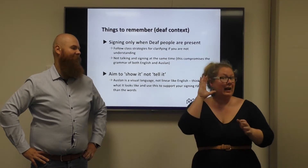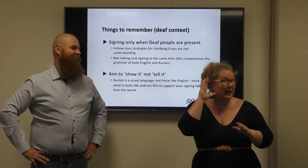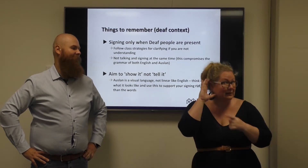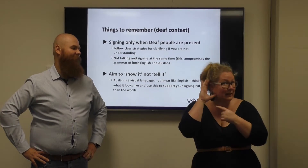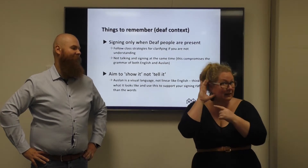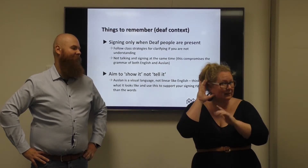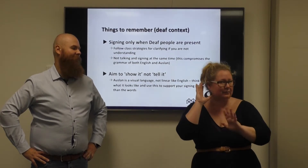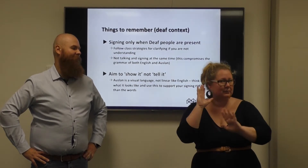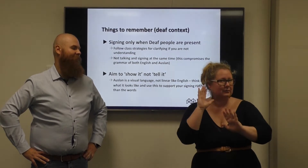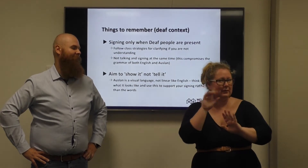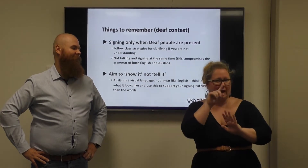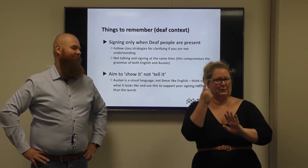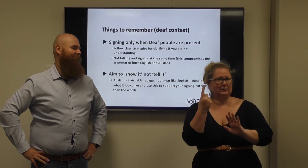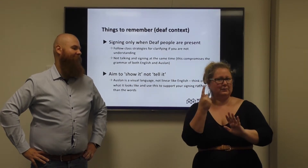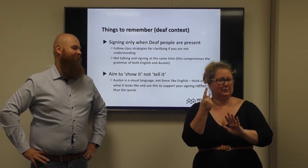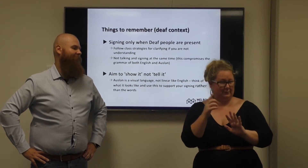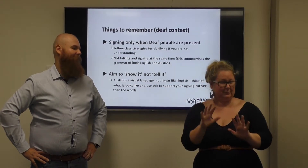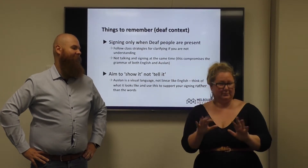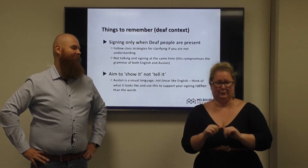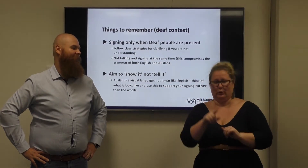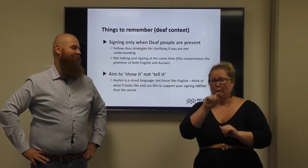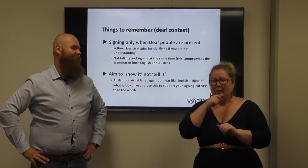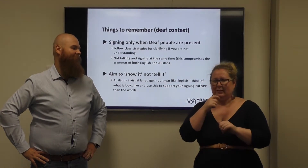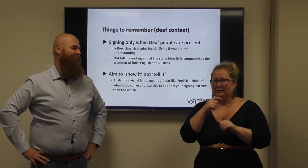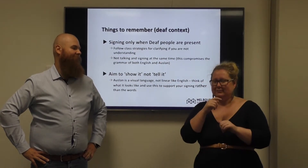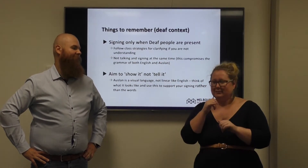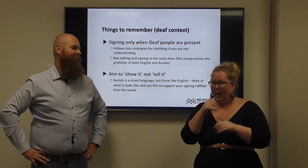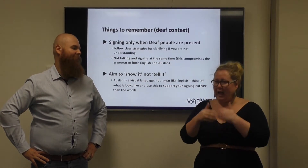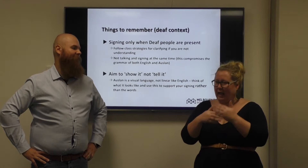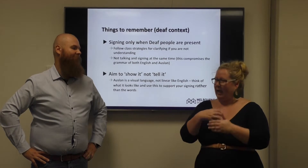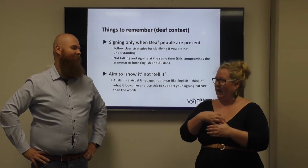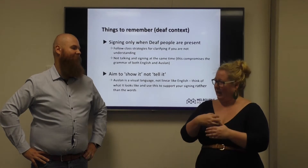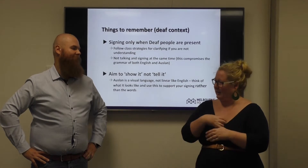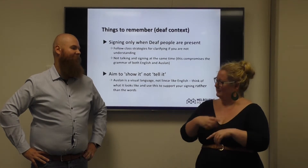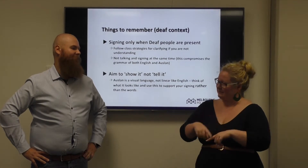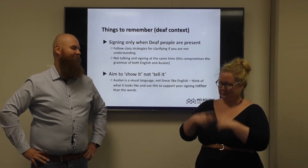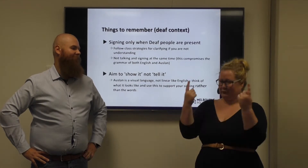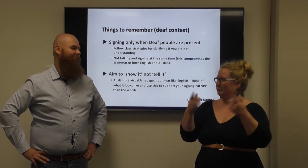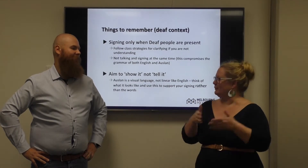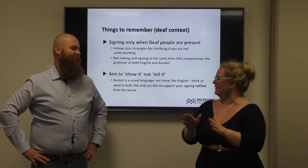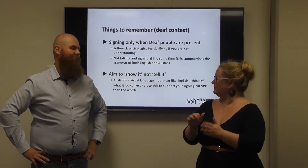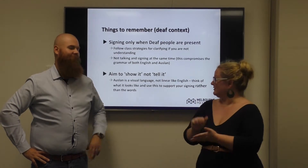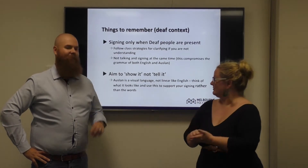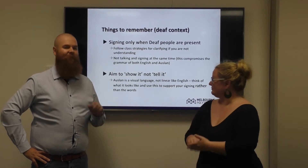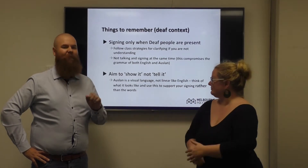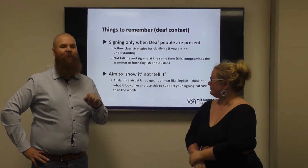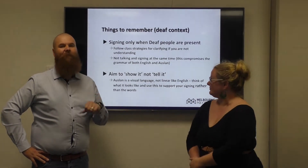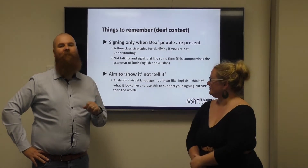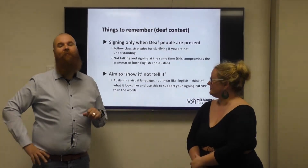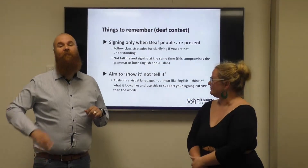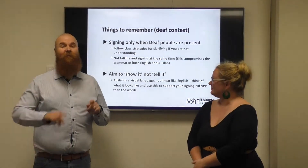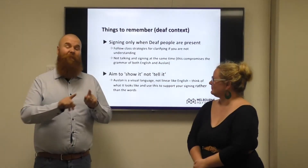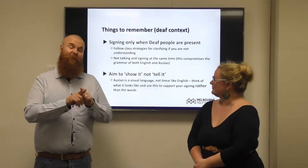rather than hear it, because we can't hear it. You'll learn more about that, and it's a different way to